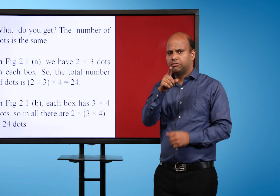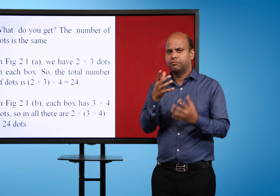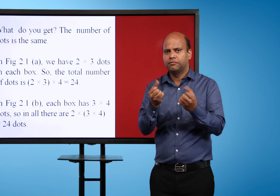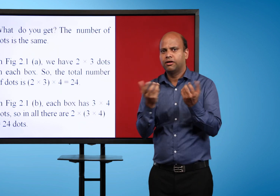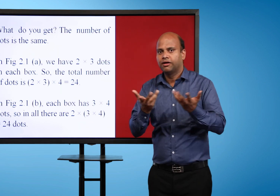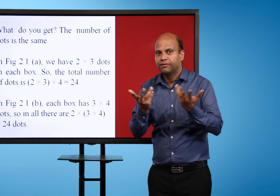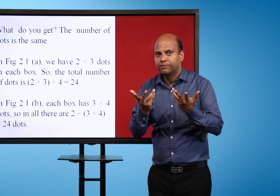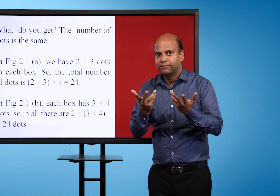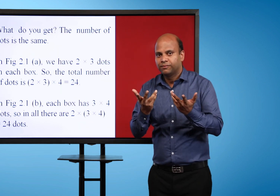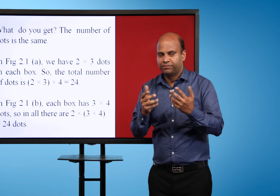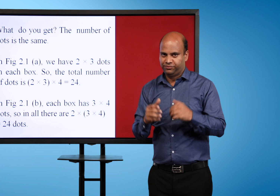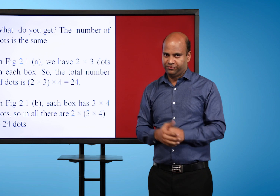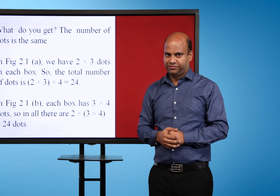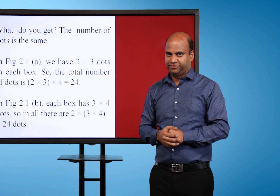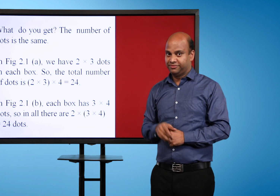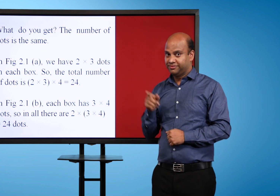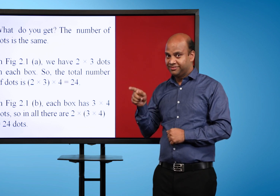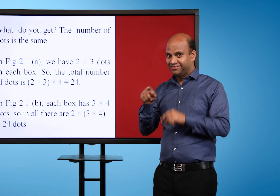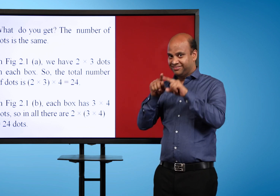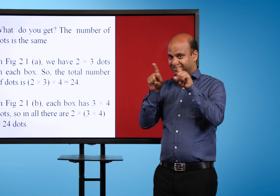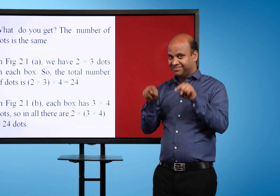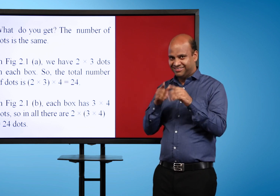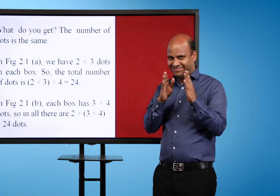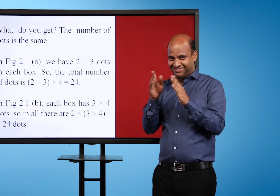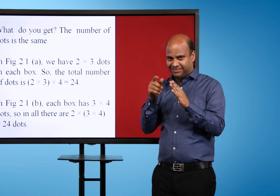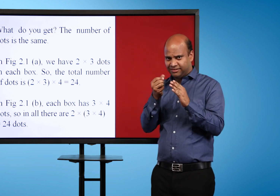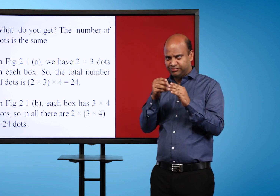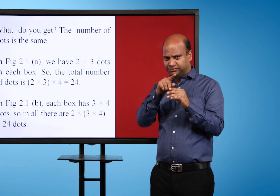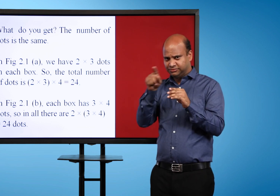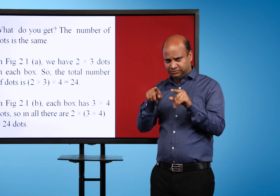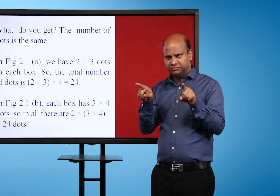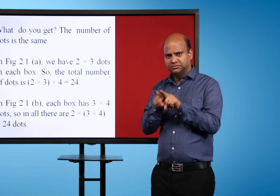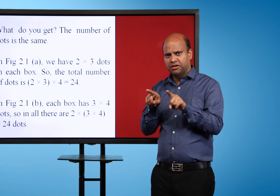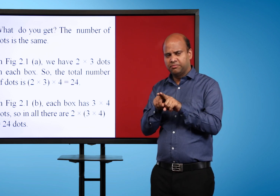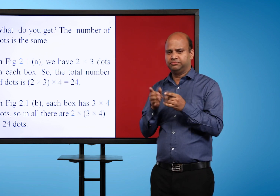What do you get? The number of dots is the same.